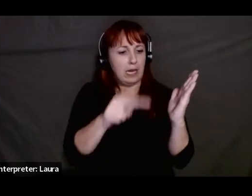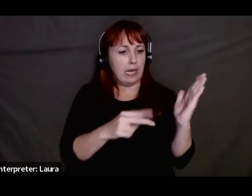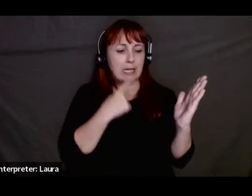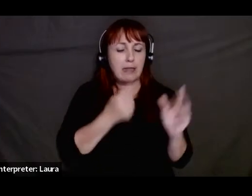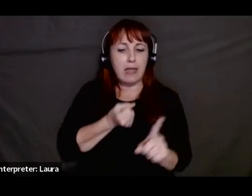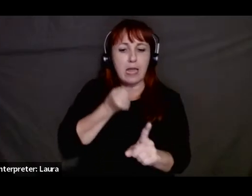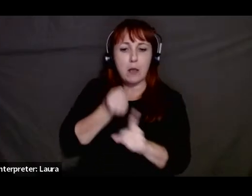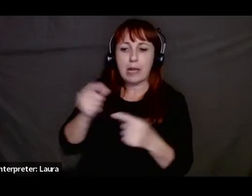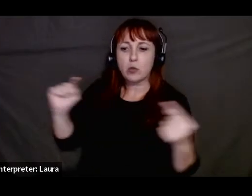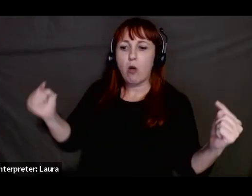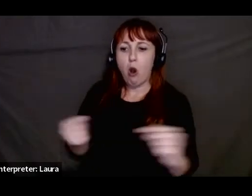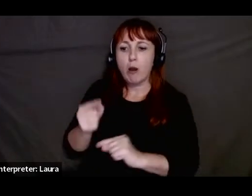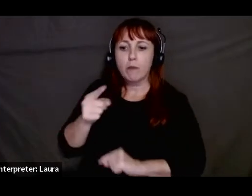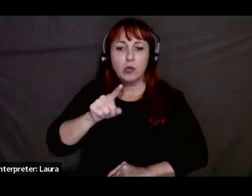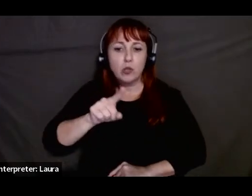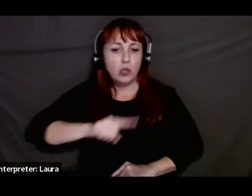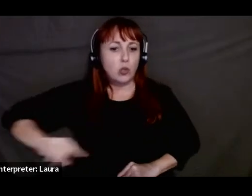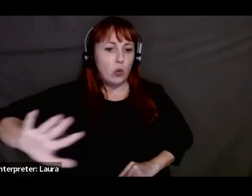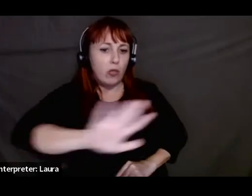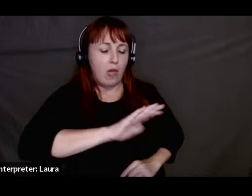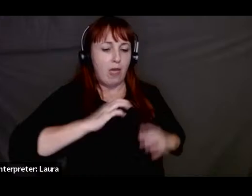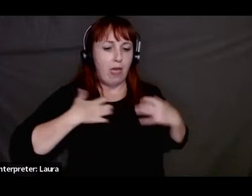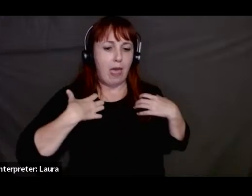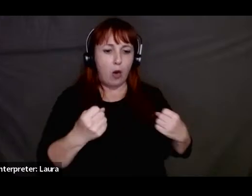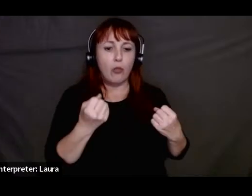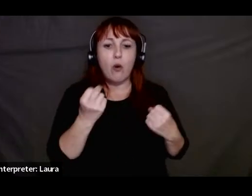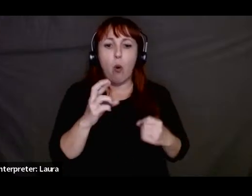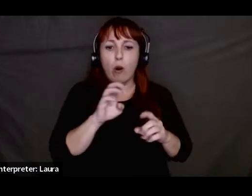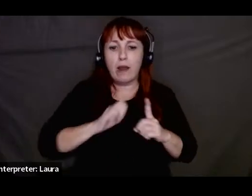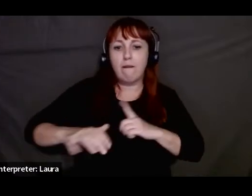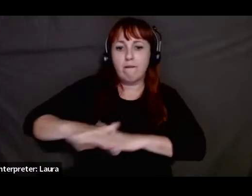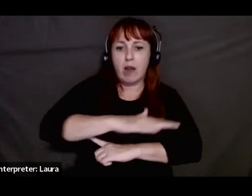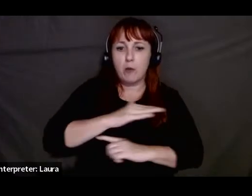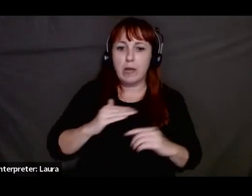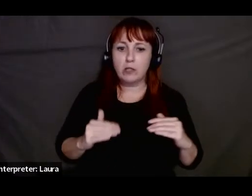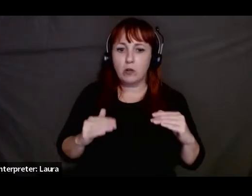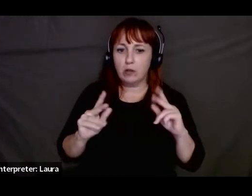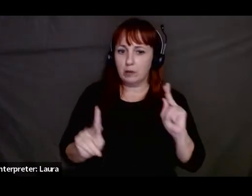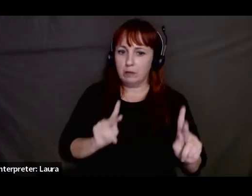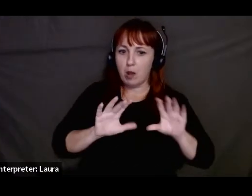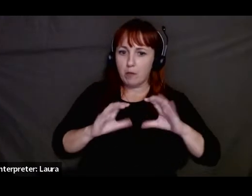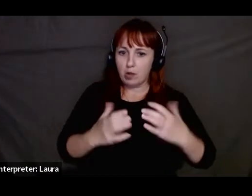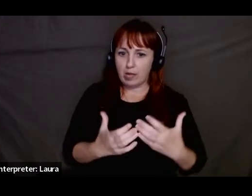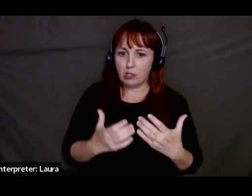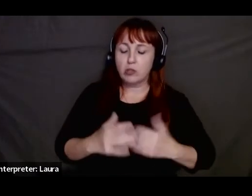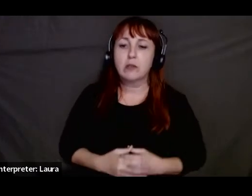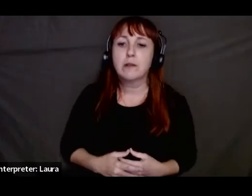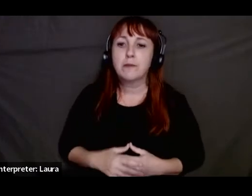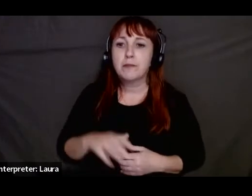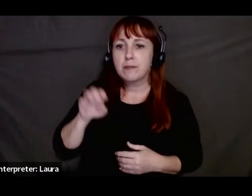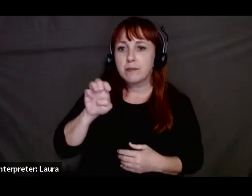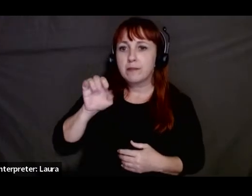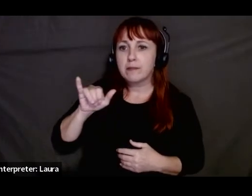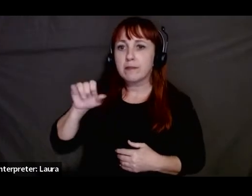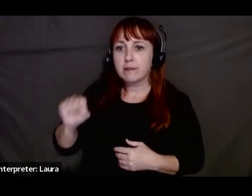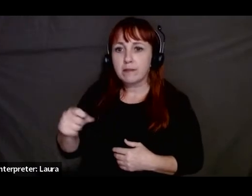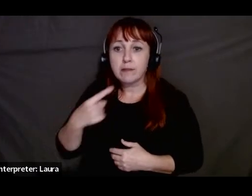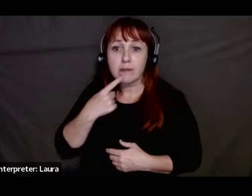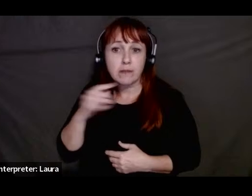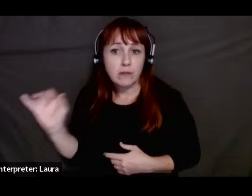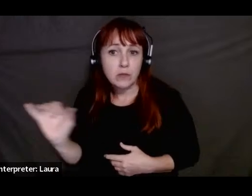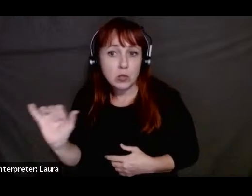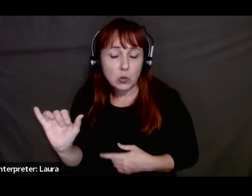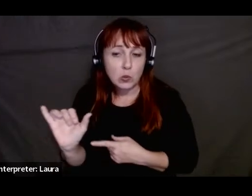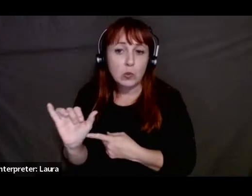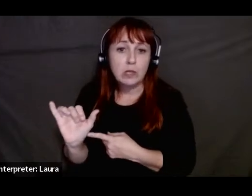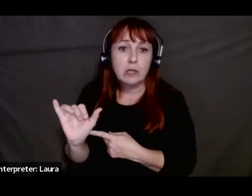would be harmful to the health or environment of the environmental justice populations. The EIS then states this would not